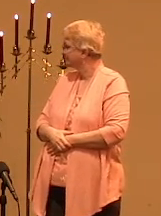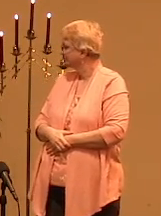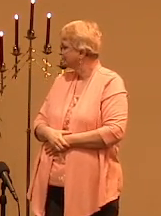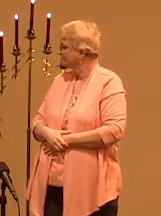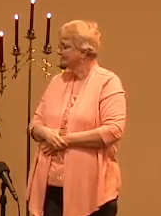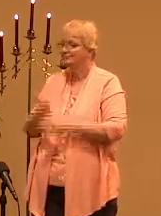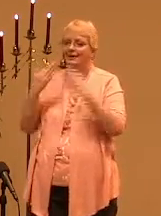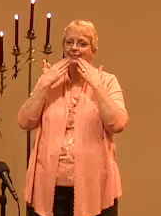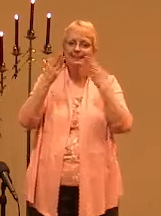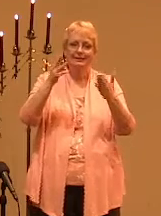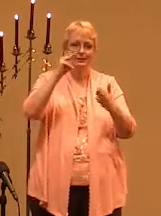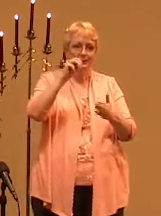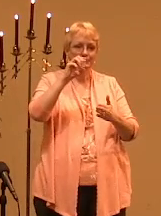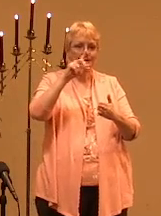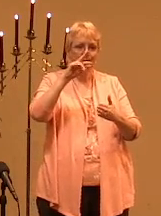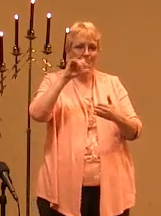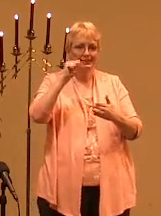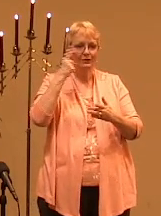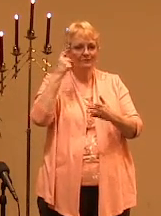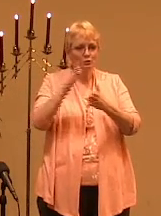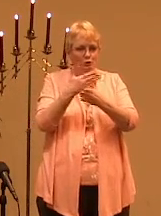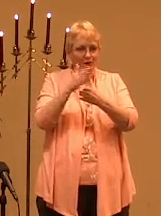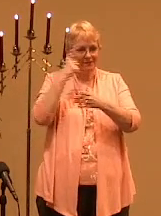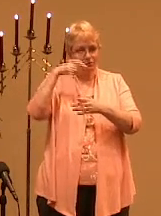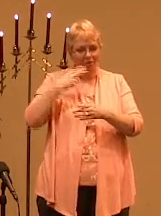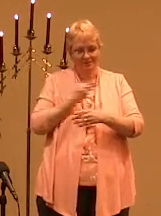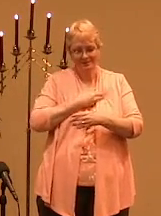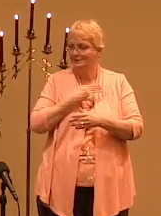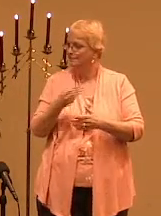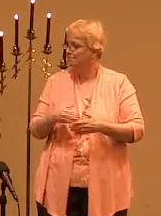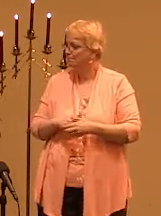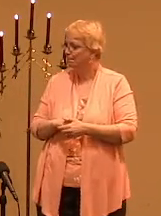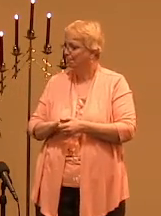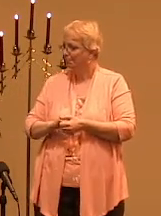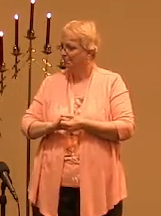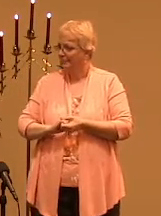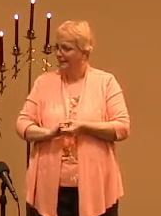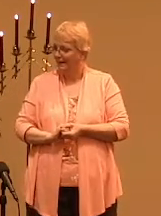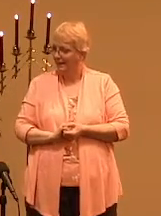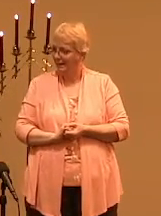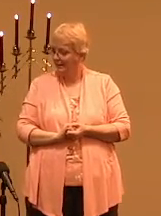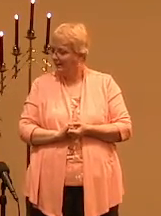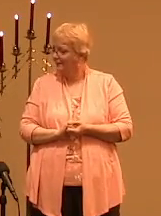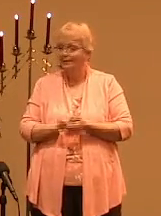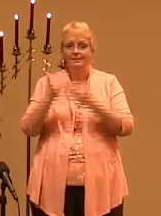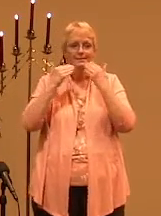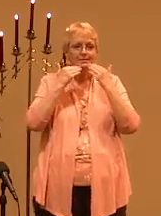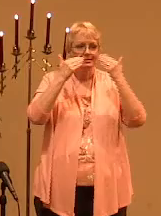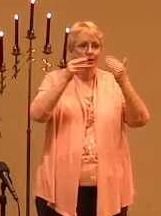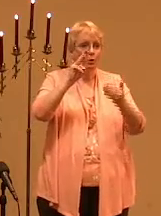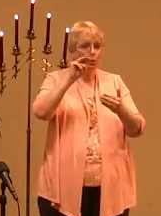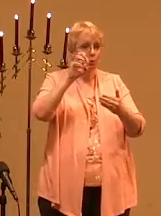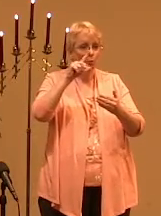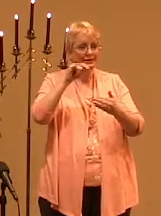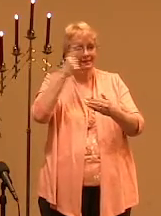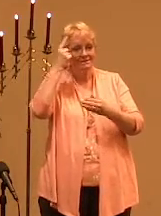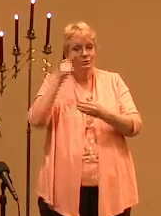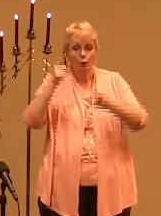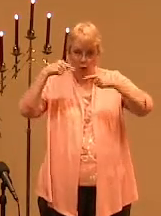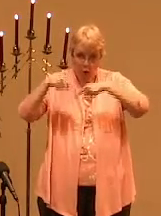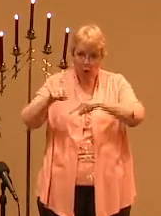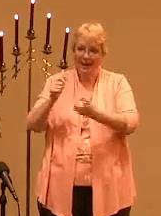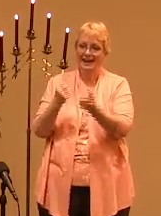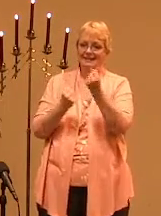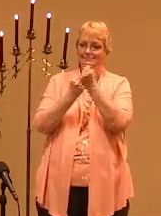Thank you, Melissa, for sharing that. And thank you for Wendy for going